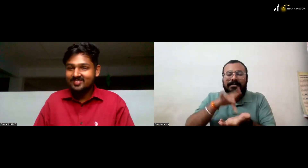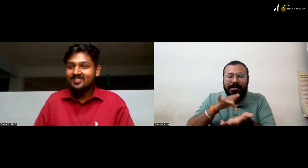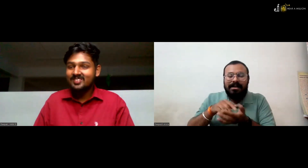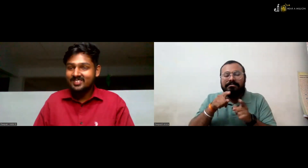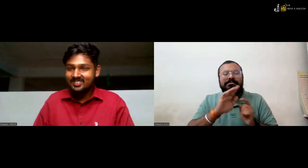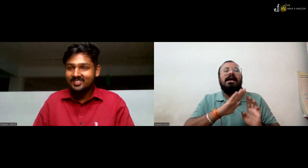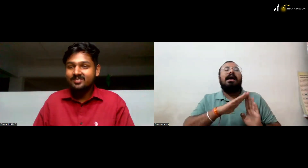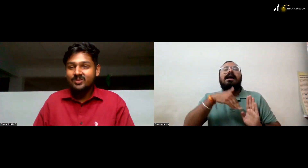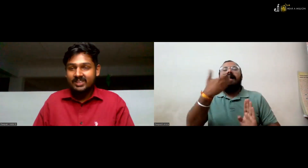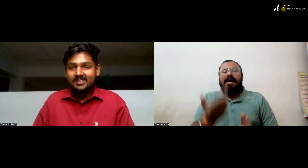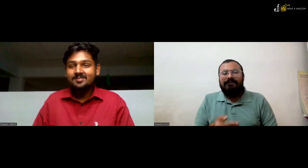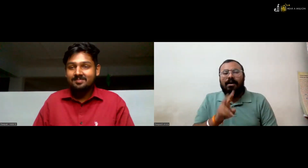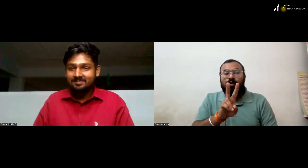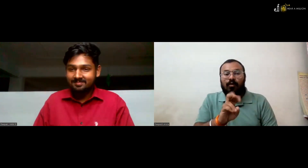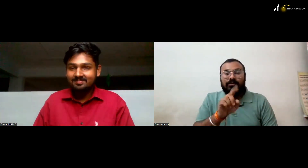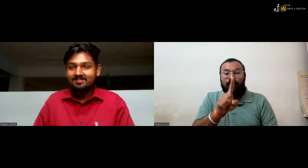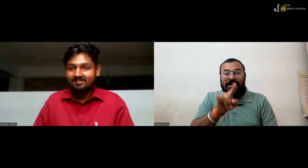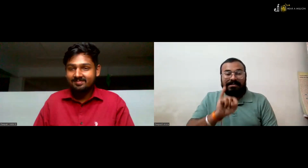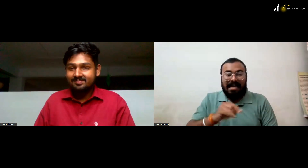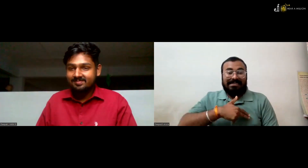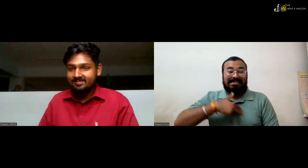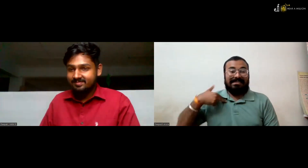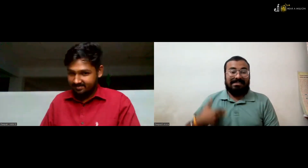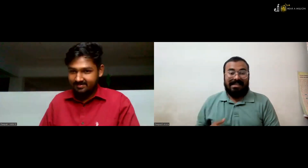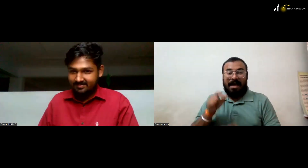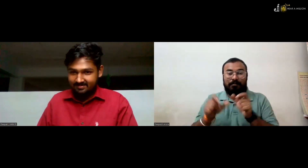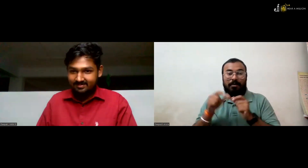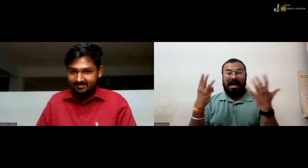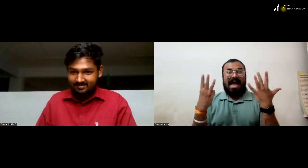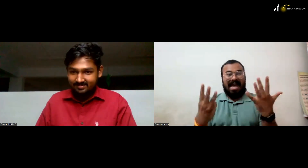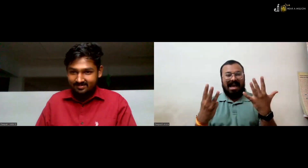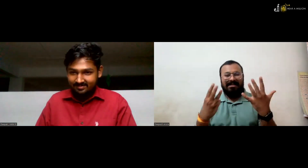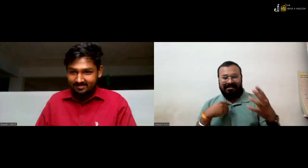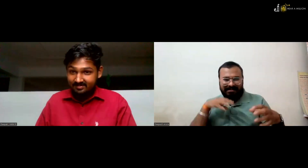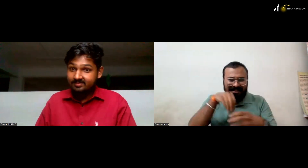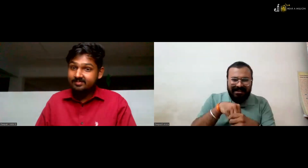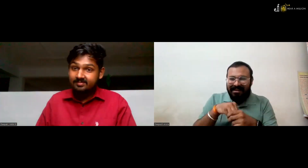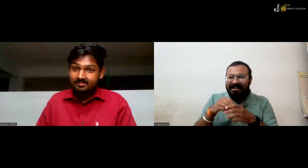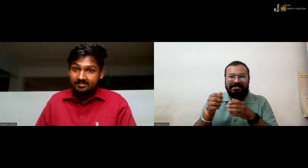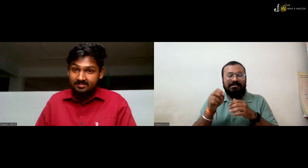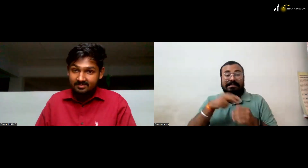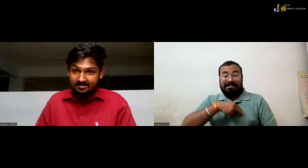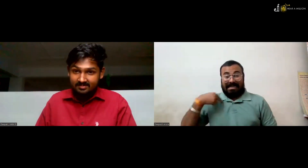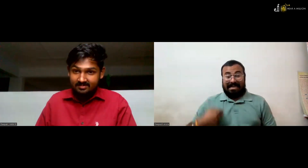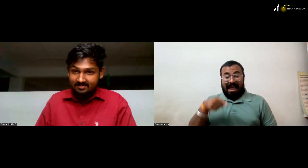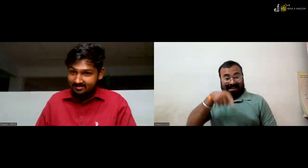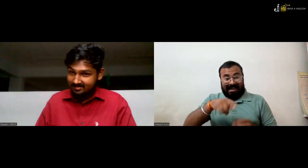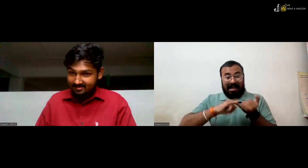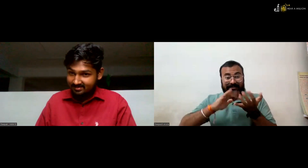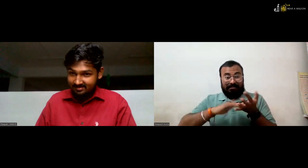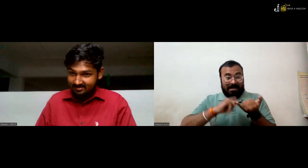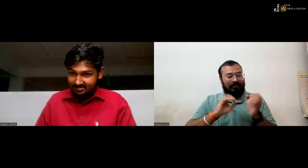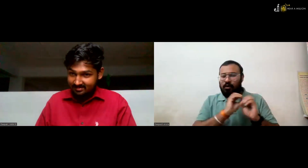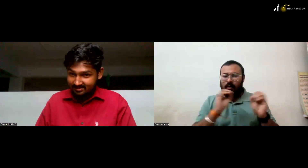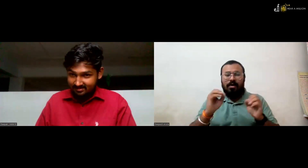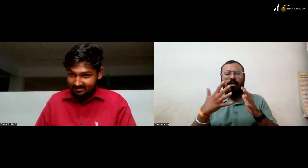solo trip. So this is what they inspired me. They shared their experiences, and they shared that in China they